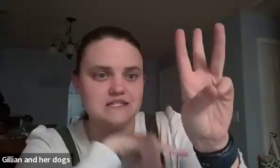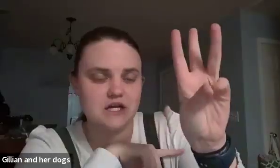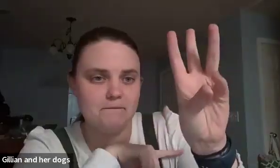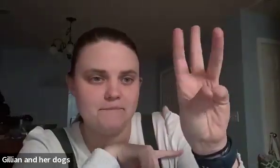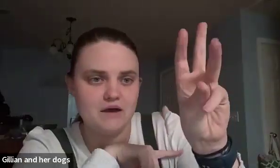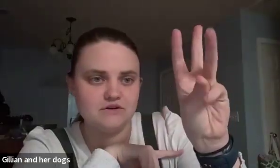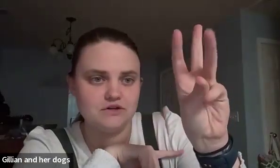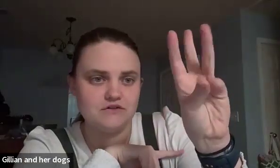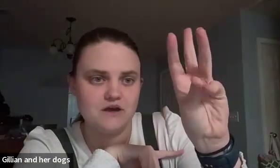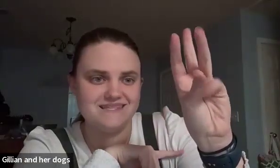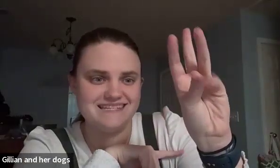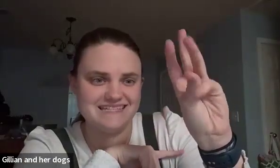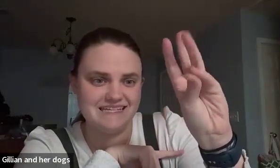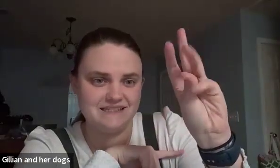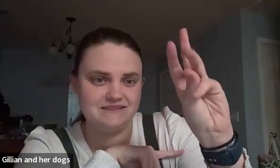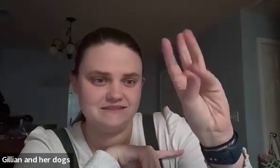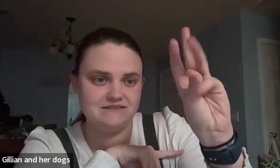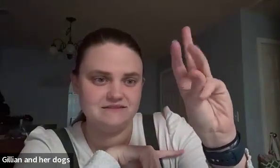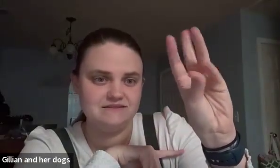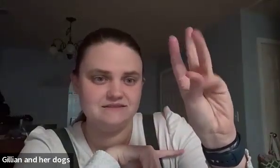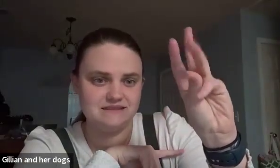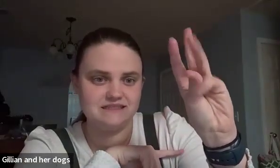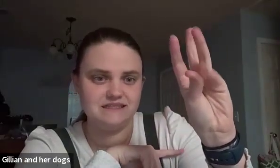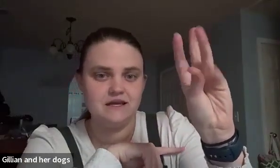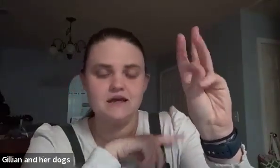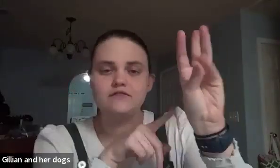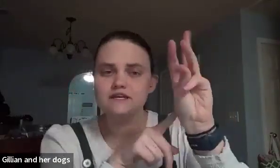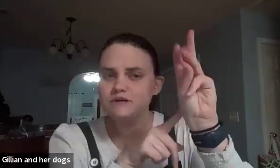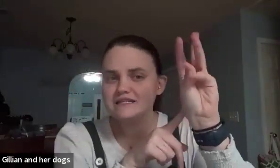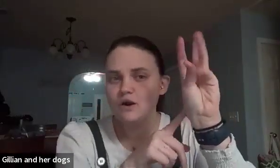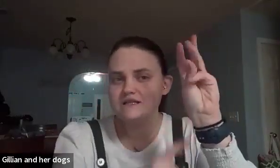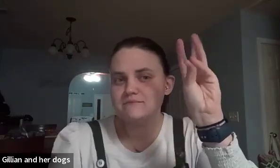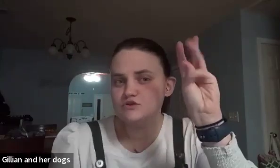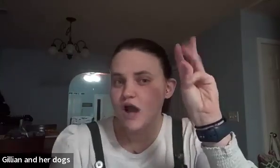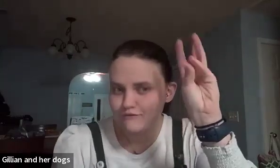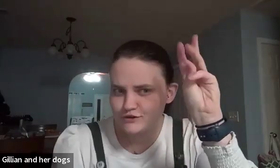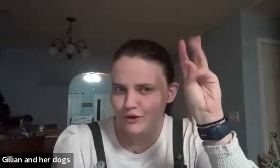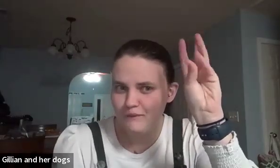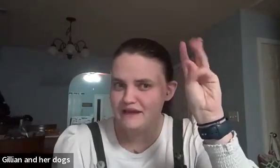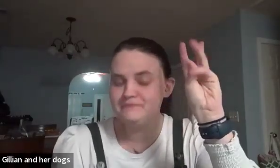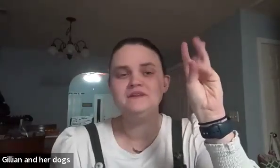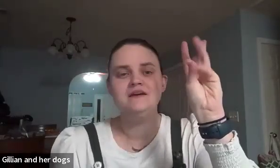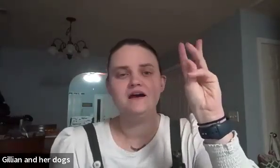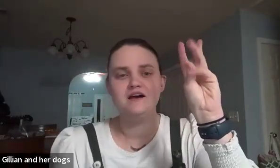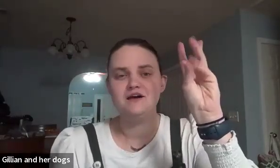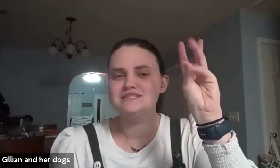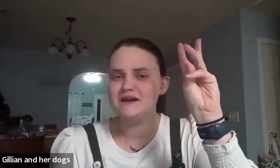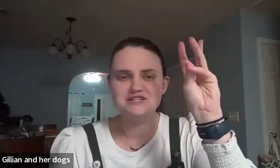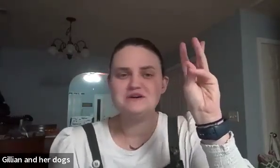is going to bounce on your thumb, 16. 16. This one is not always the most comfortable one, especially when